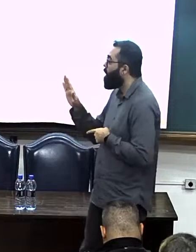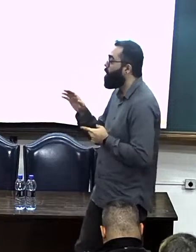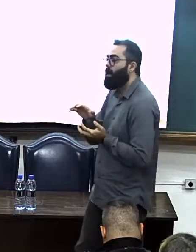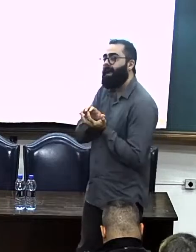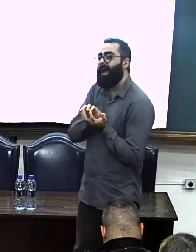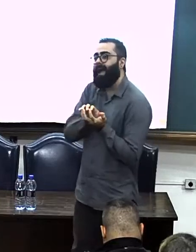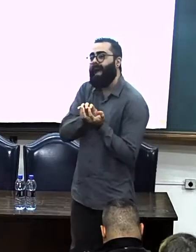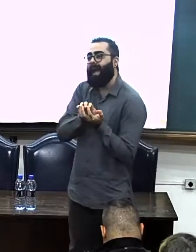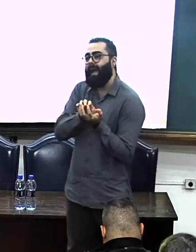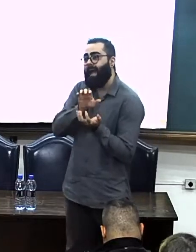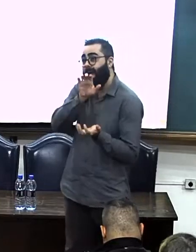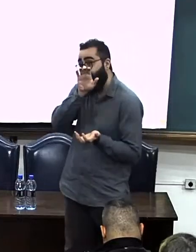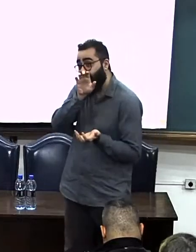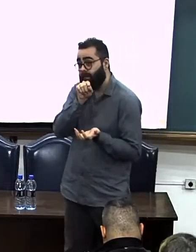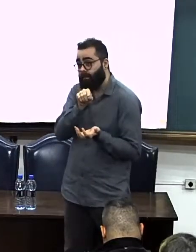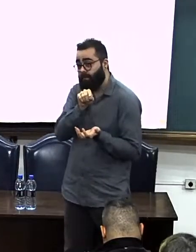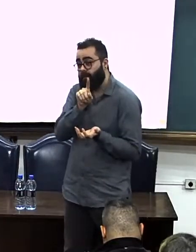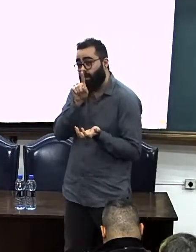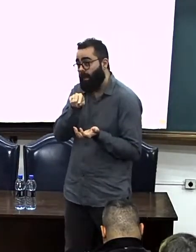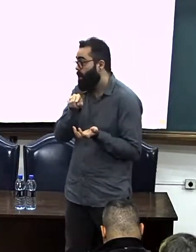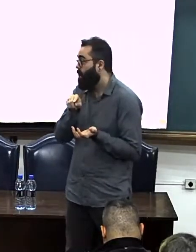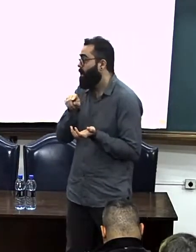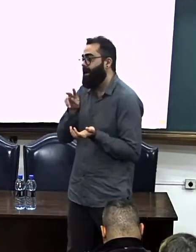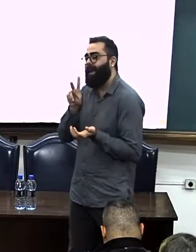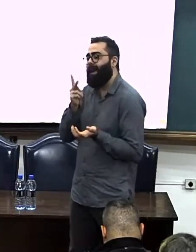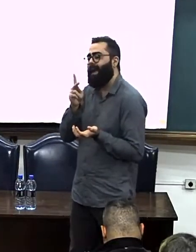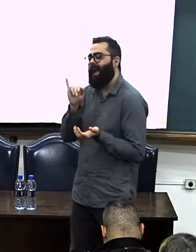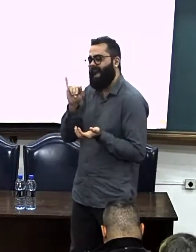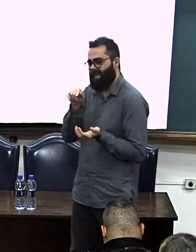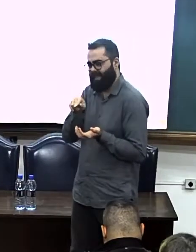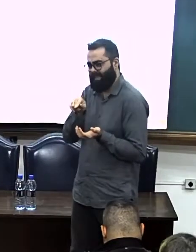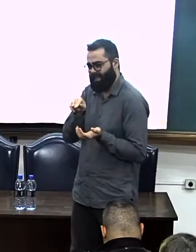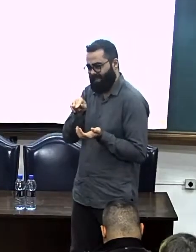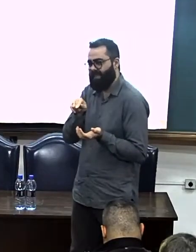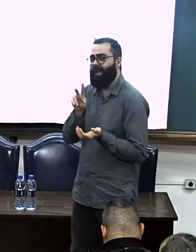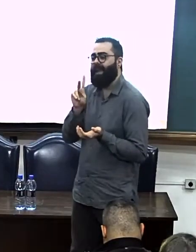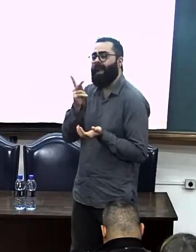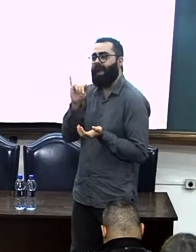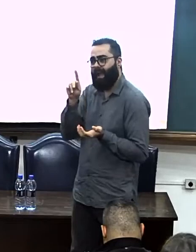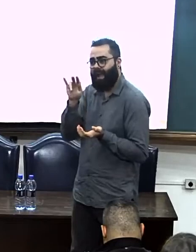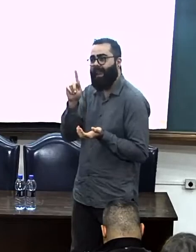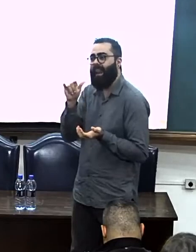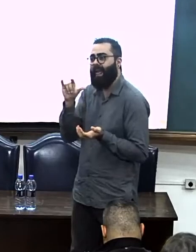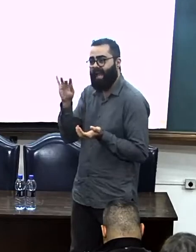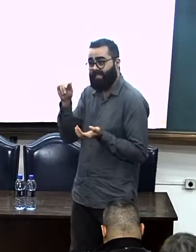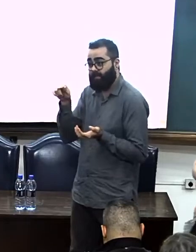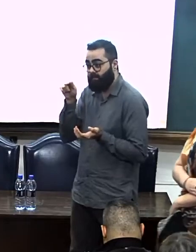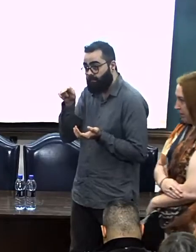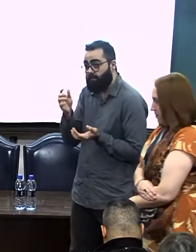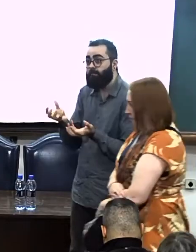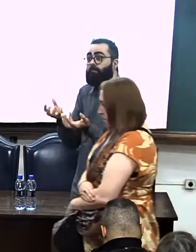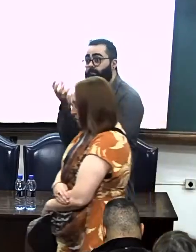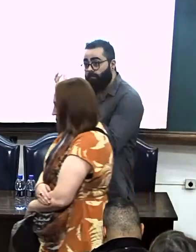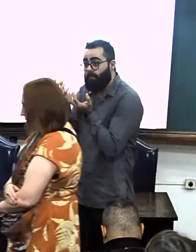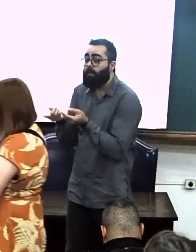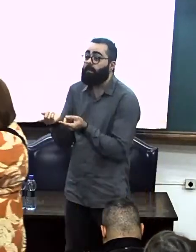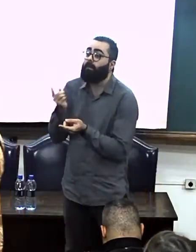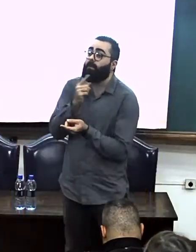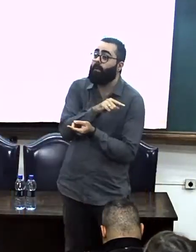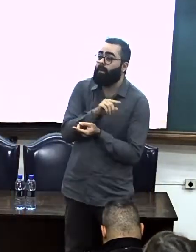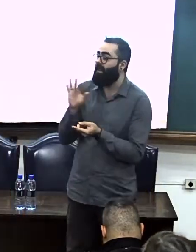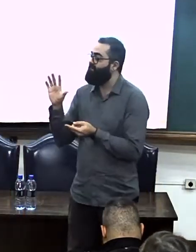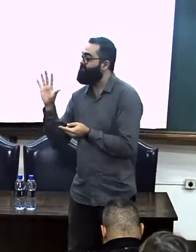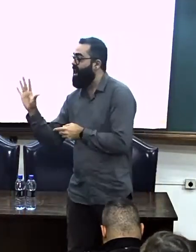that phrase is on high, that's the phrasal stress, and the foot stress is on 5. So you can see